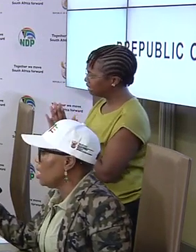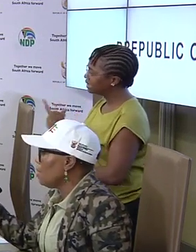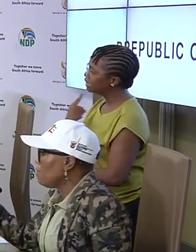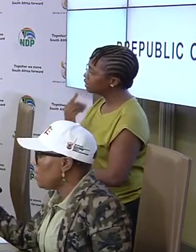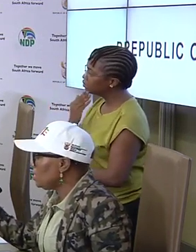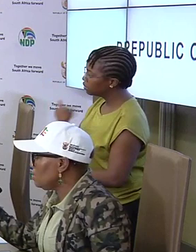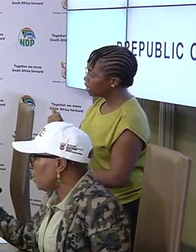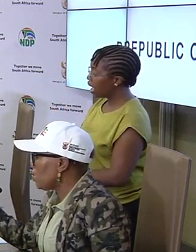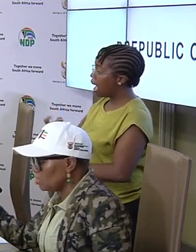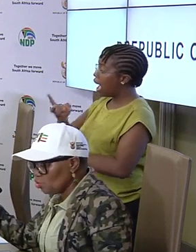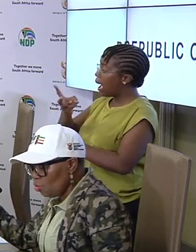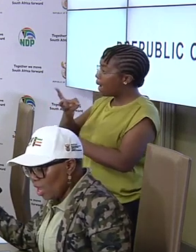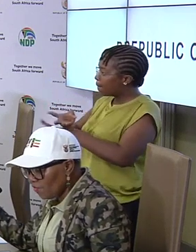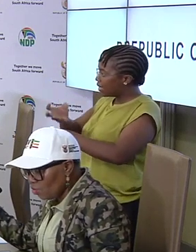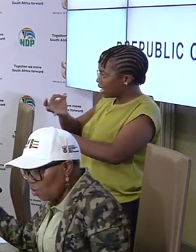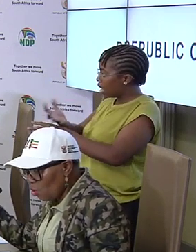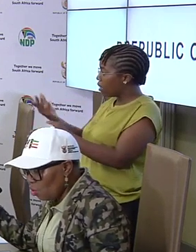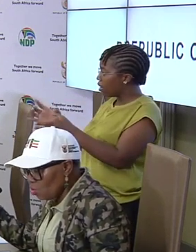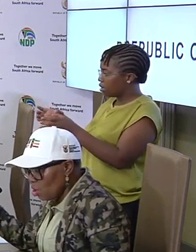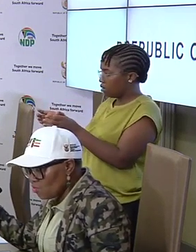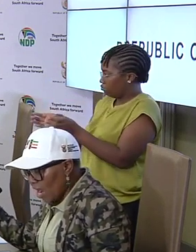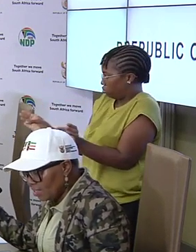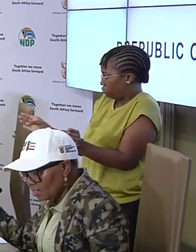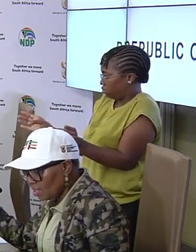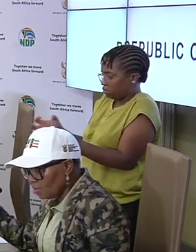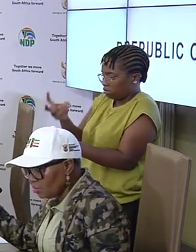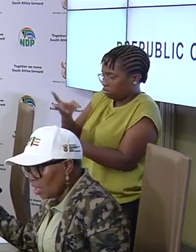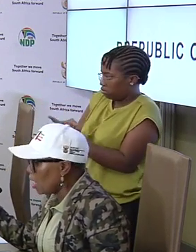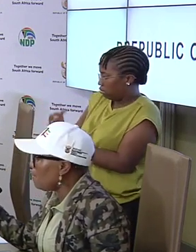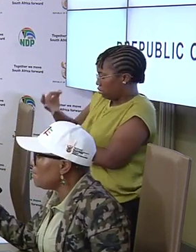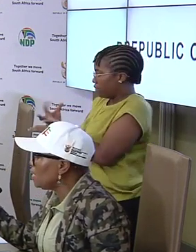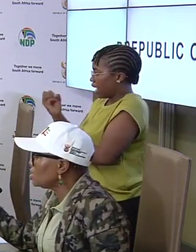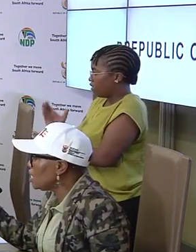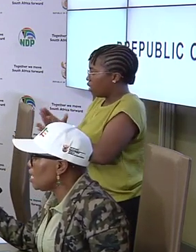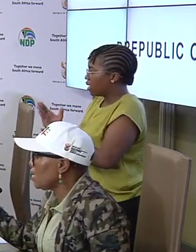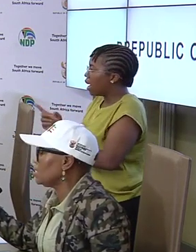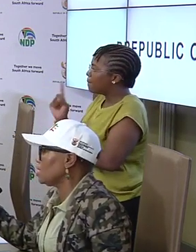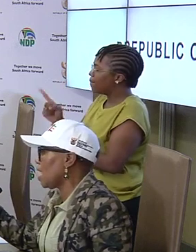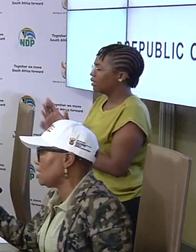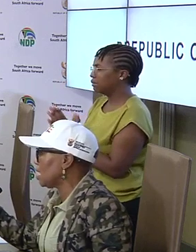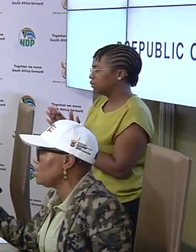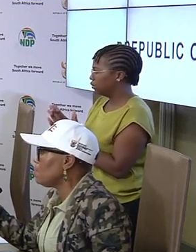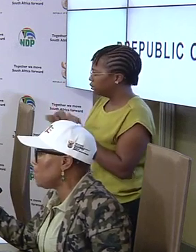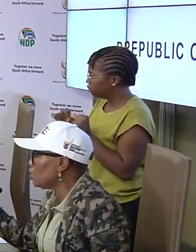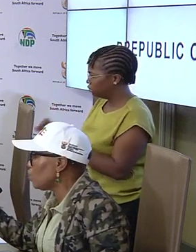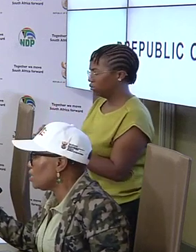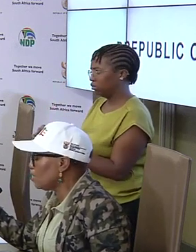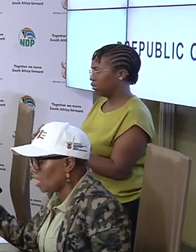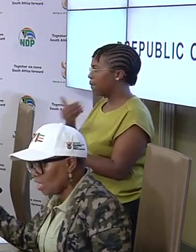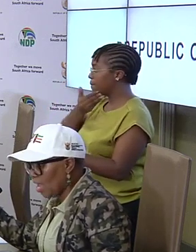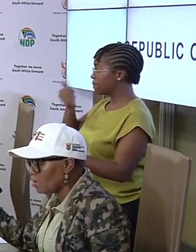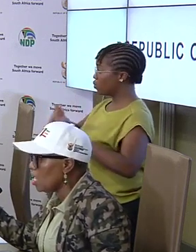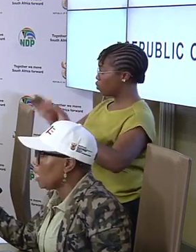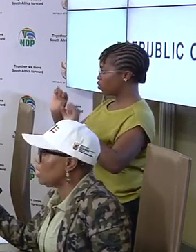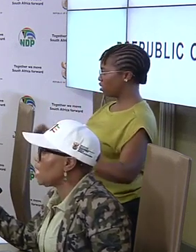that parents who have co-rights and must really exercise in the best way that